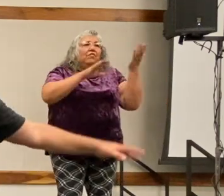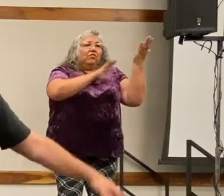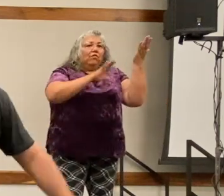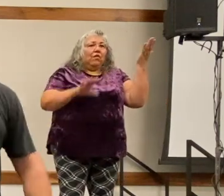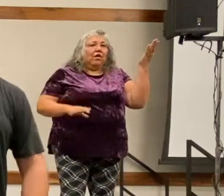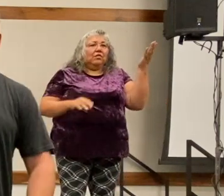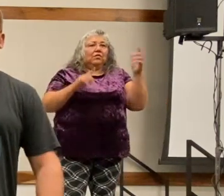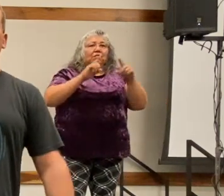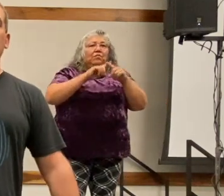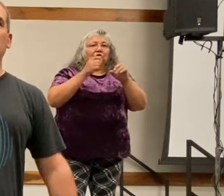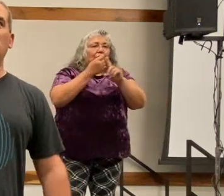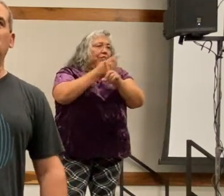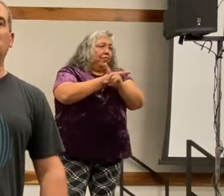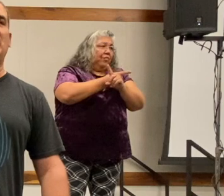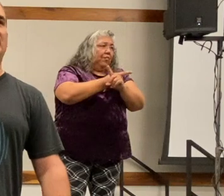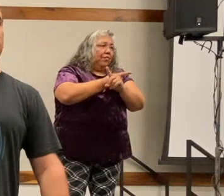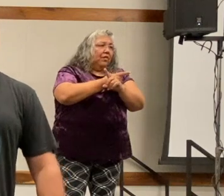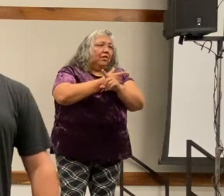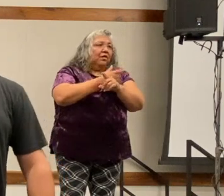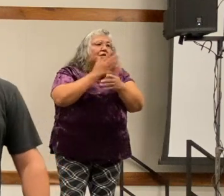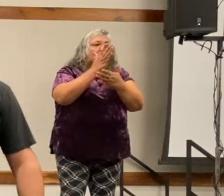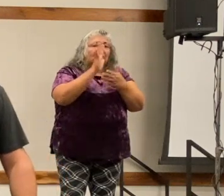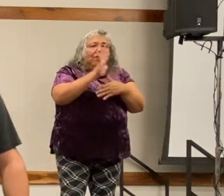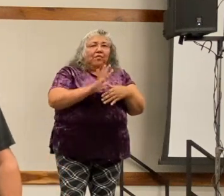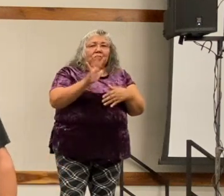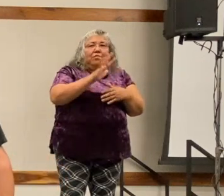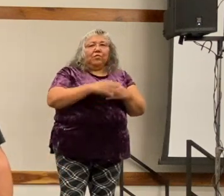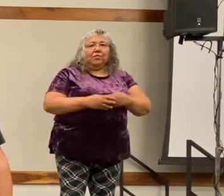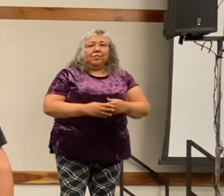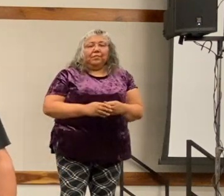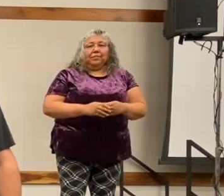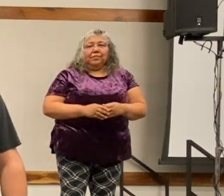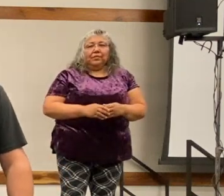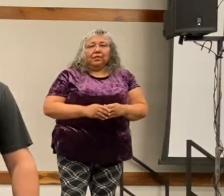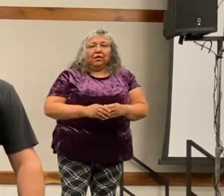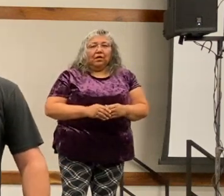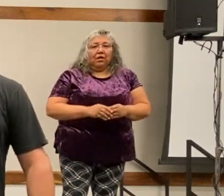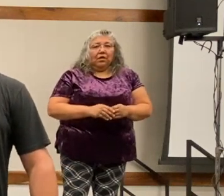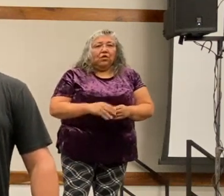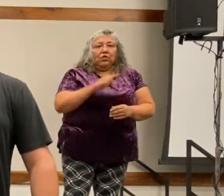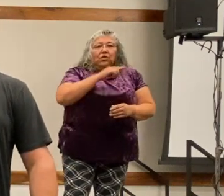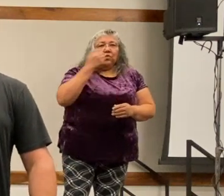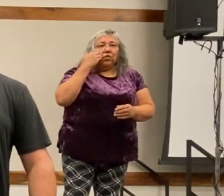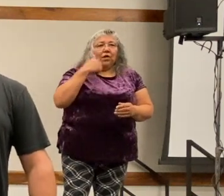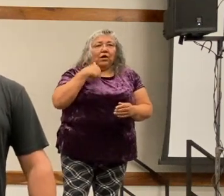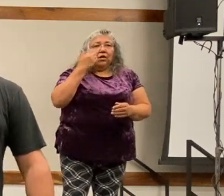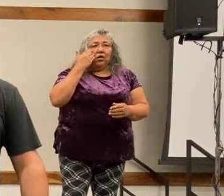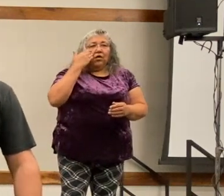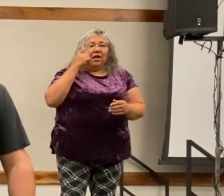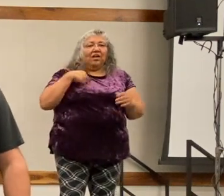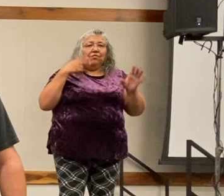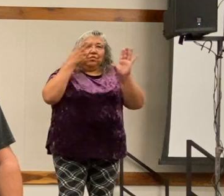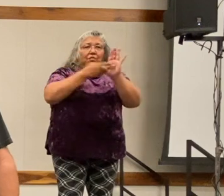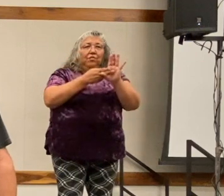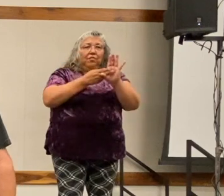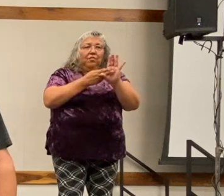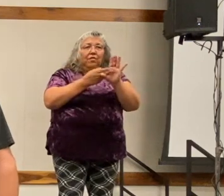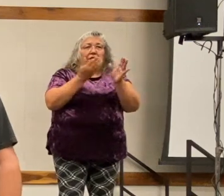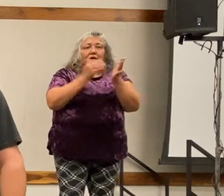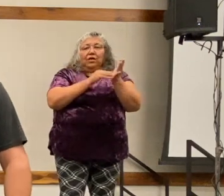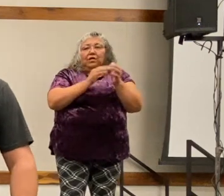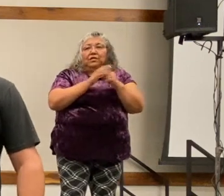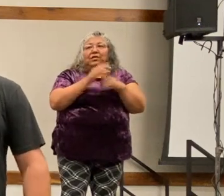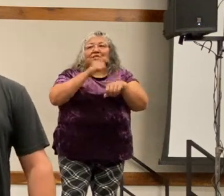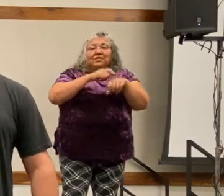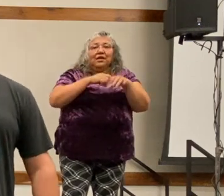track somewhere along the line. You know, and I got to get back on track. It's time to